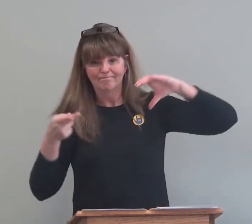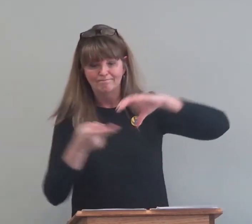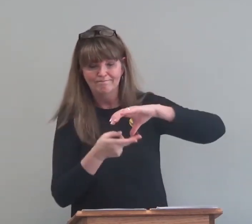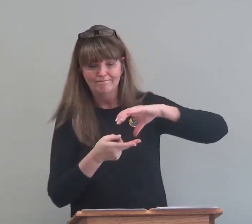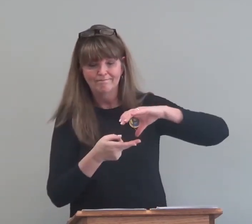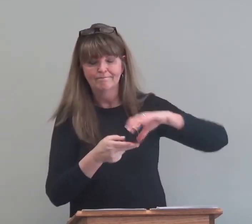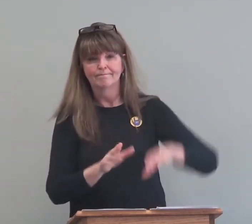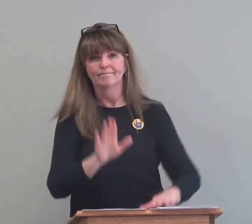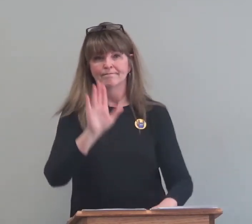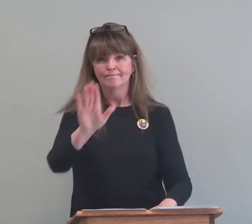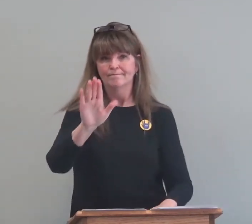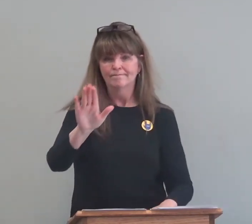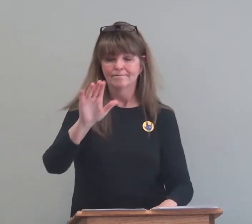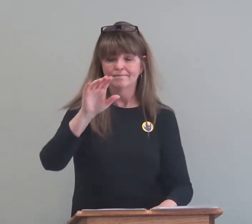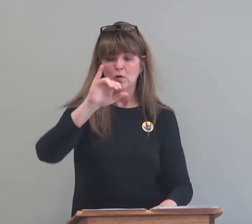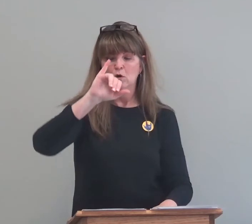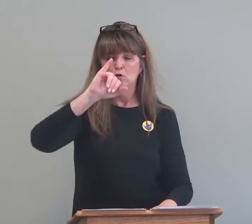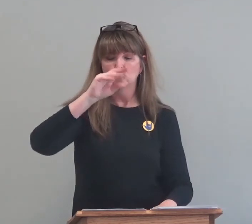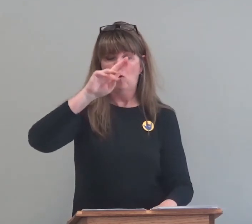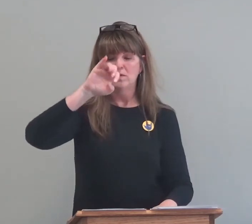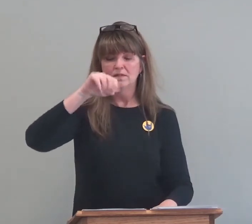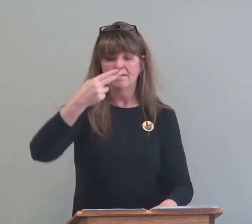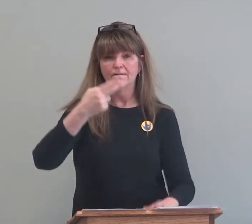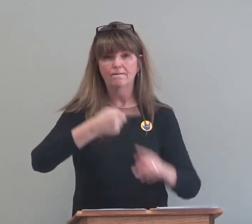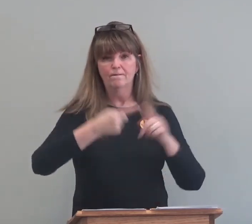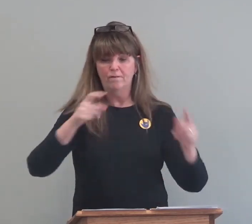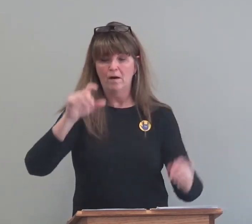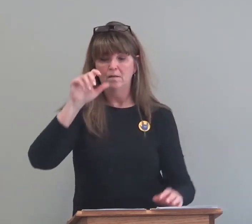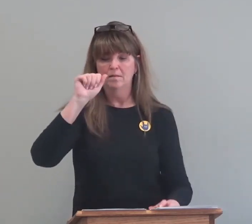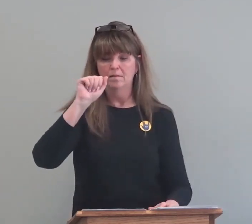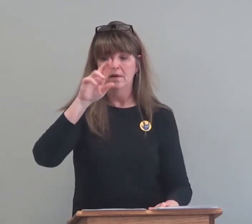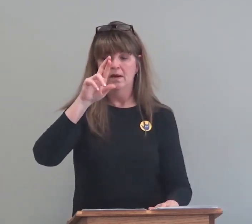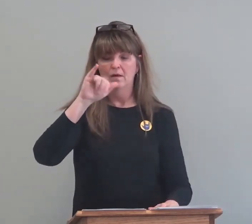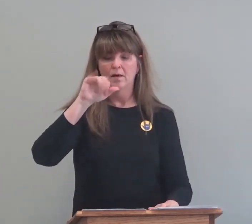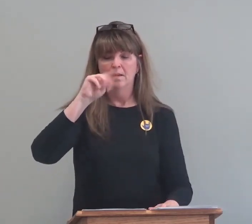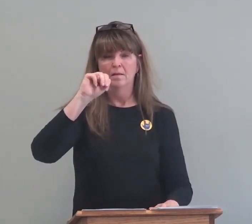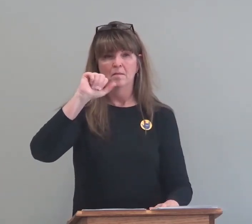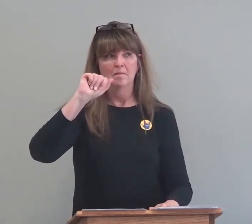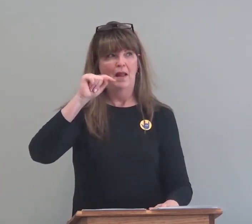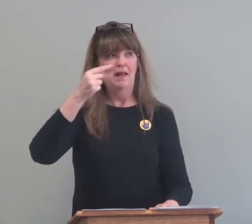We do know that Jesus was entombed in Joseph of Arimathea's